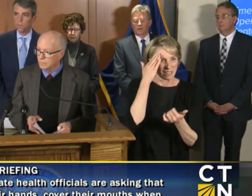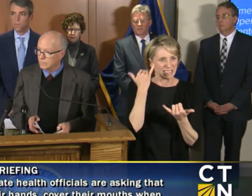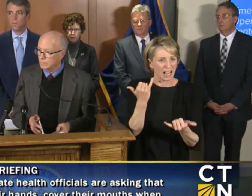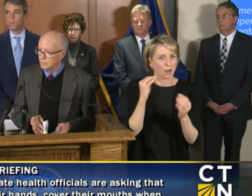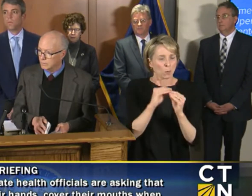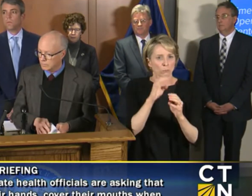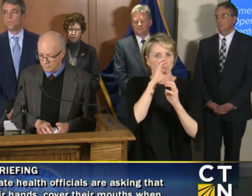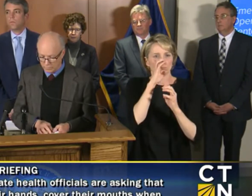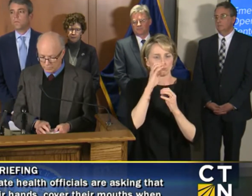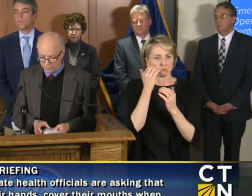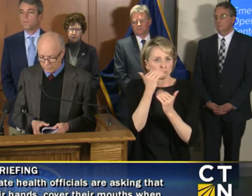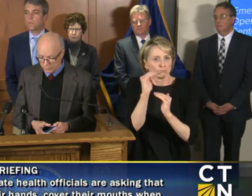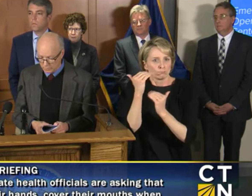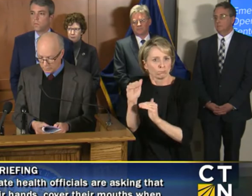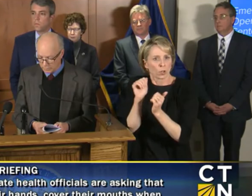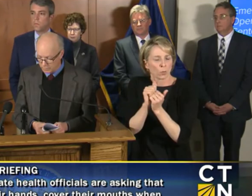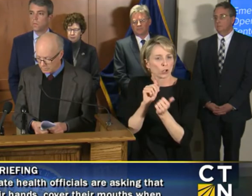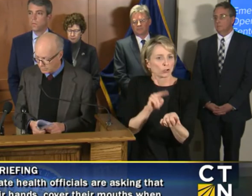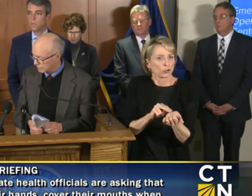not even allowing